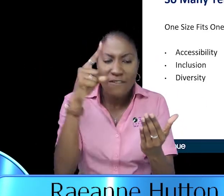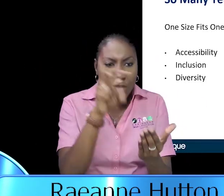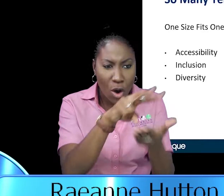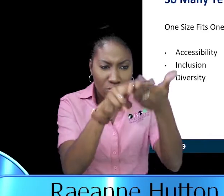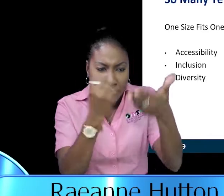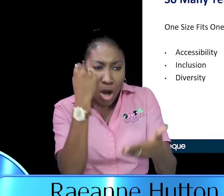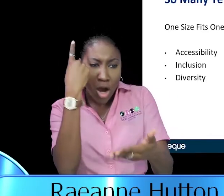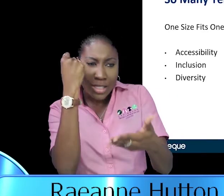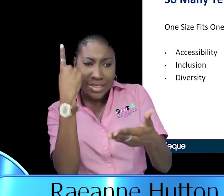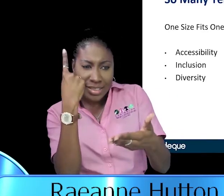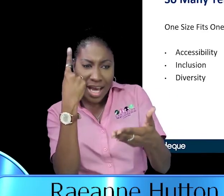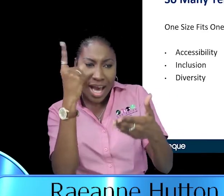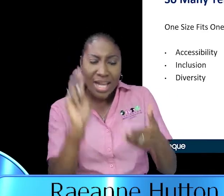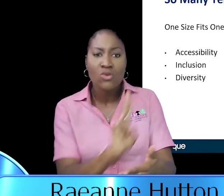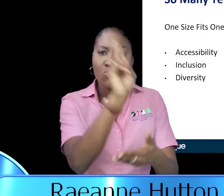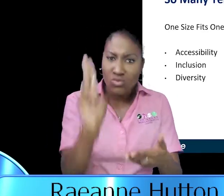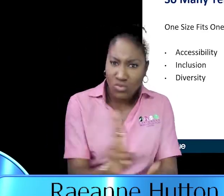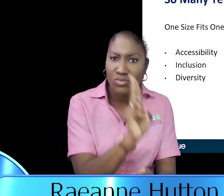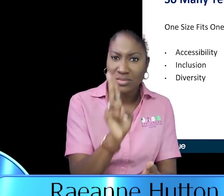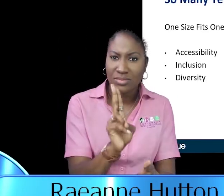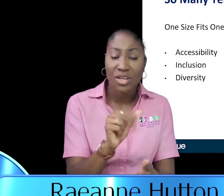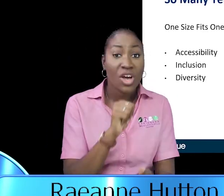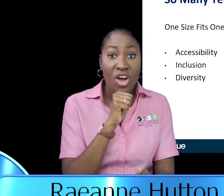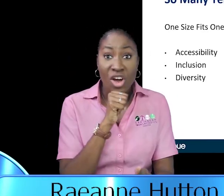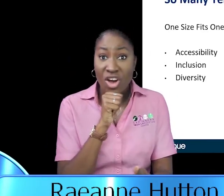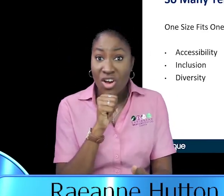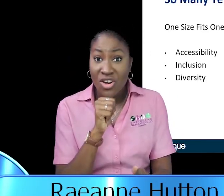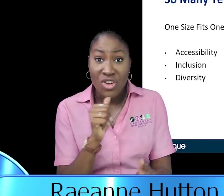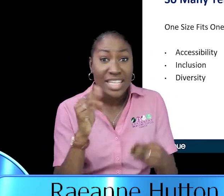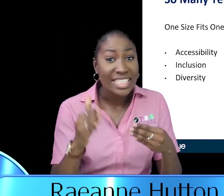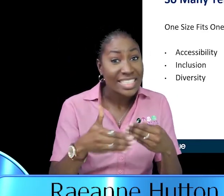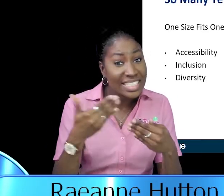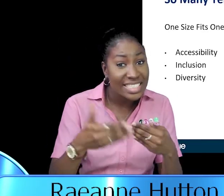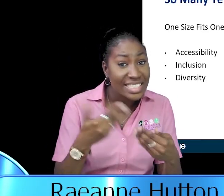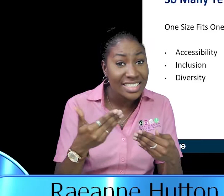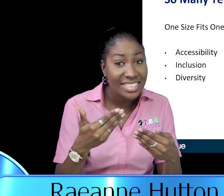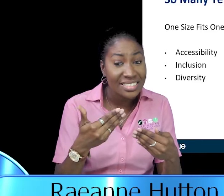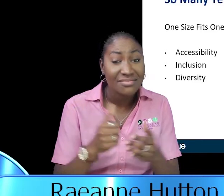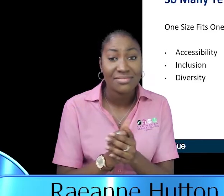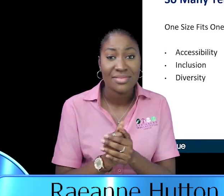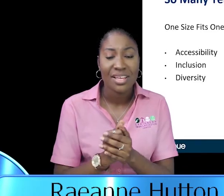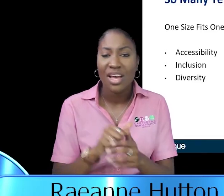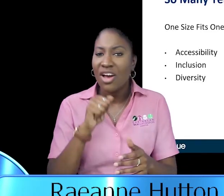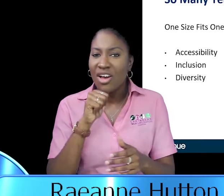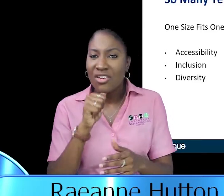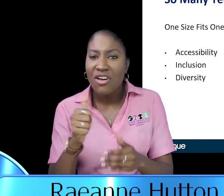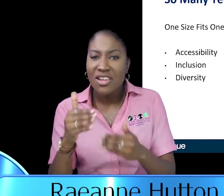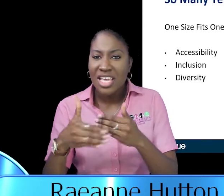it, and understand it. Doesn't say that it's easy to use, doesn't say it's easy to operate.